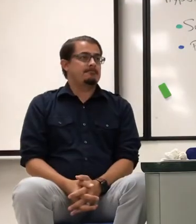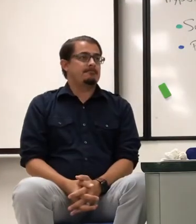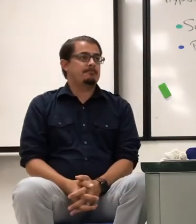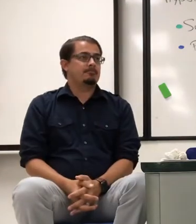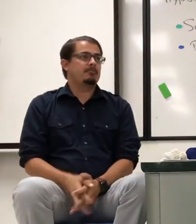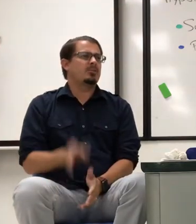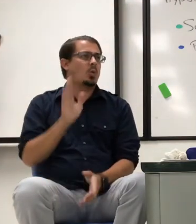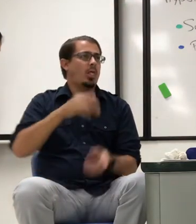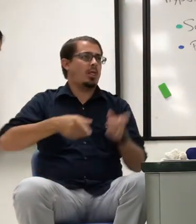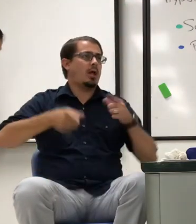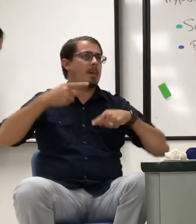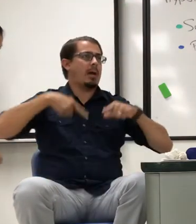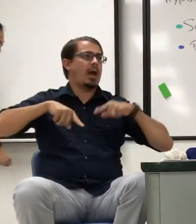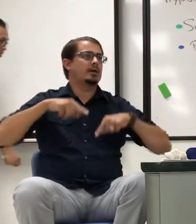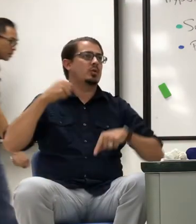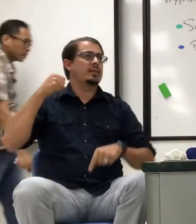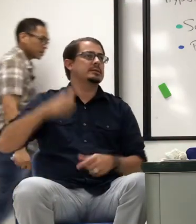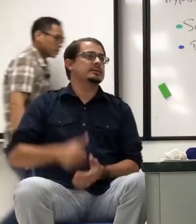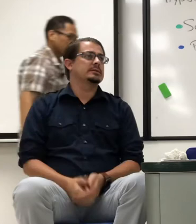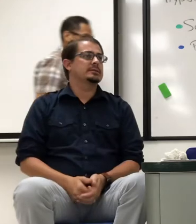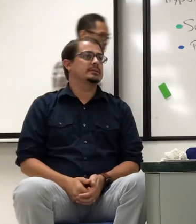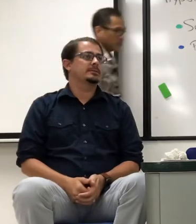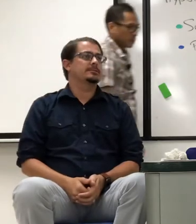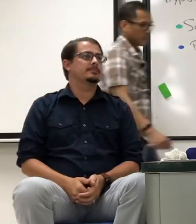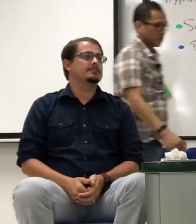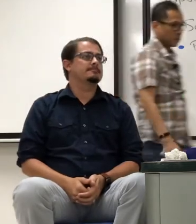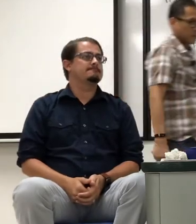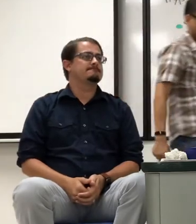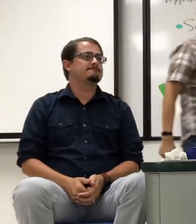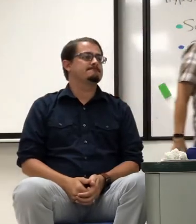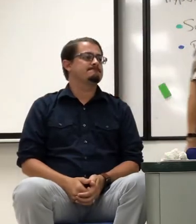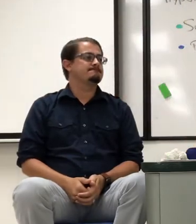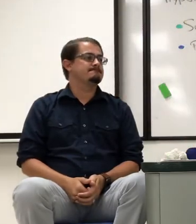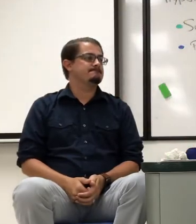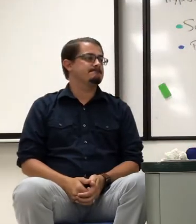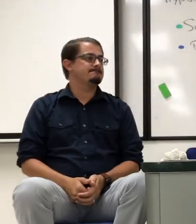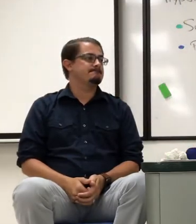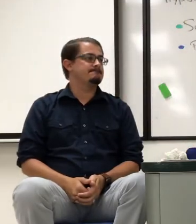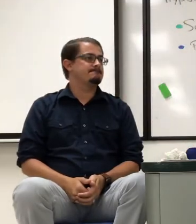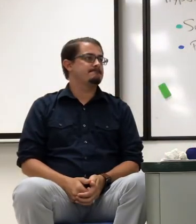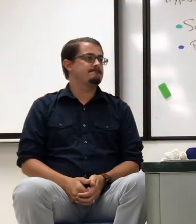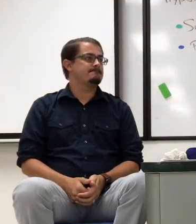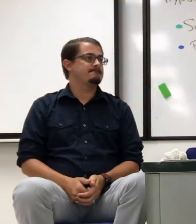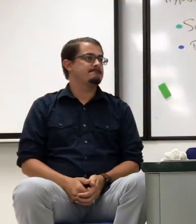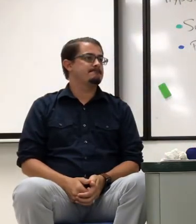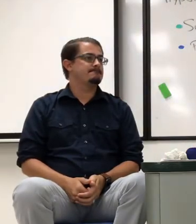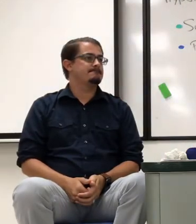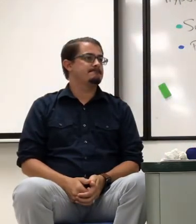We'll come back to that.